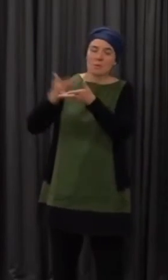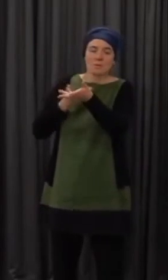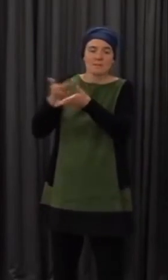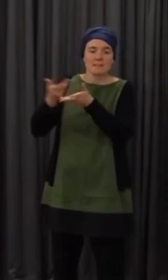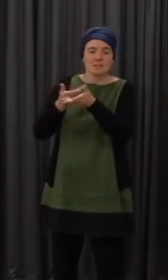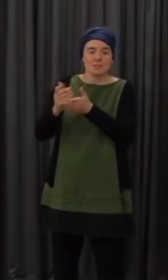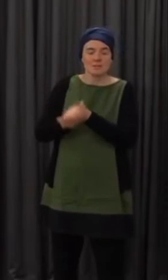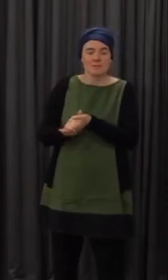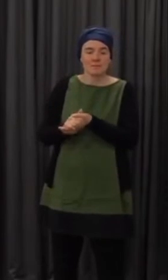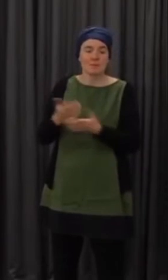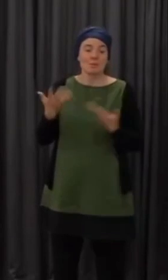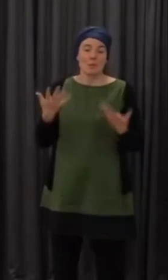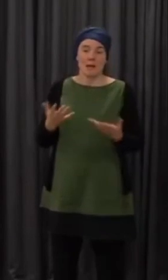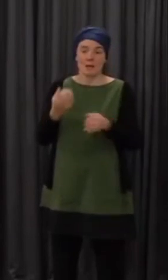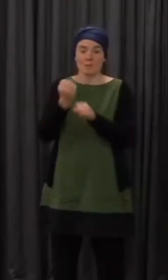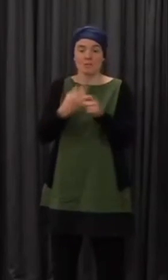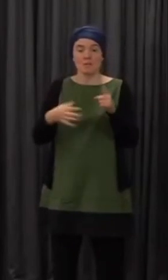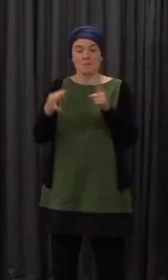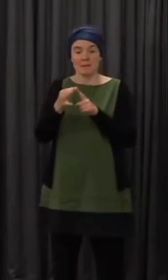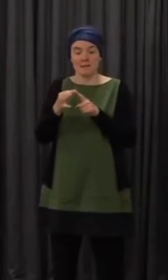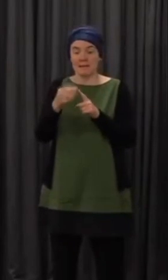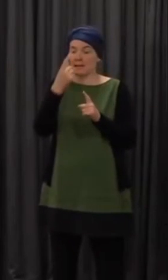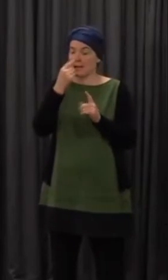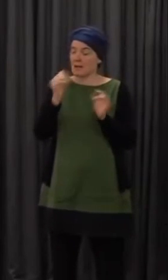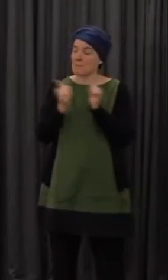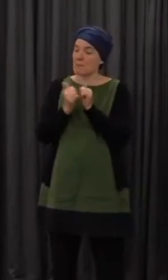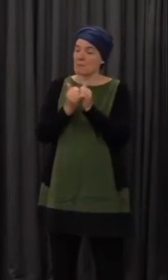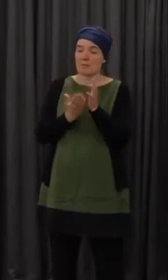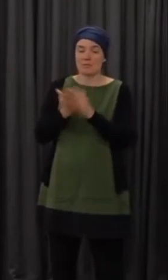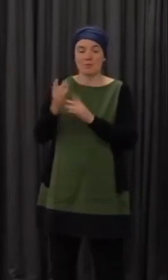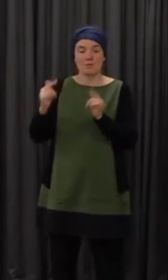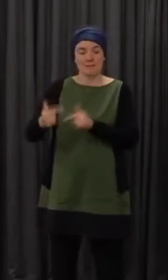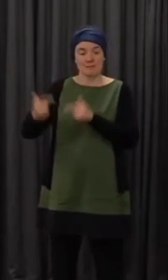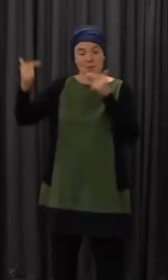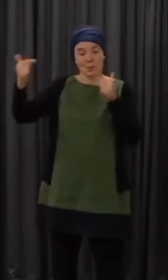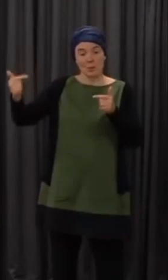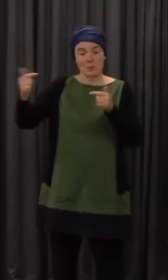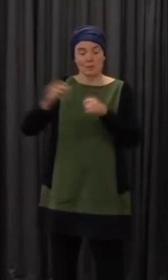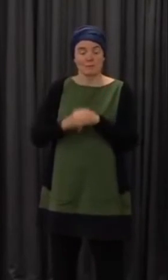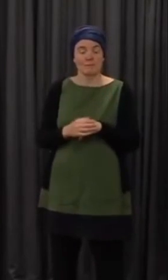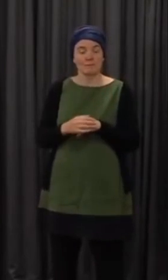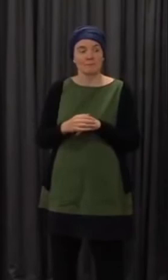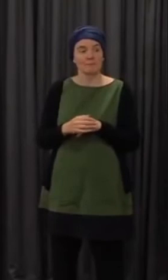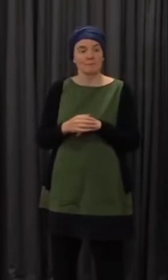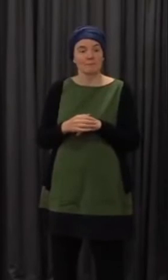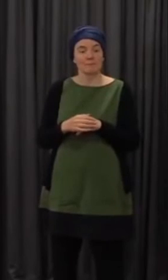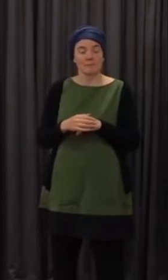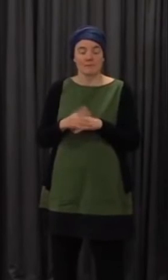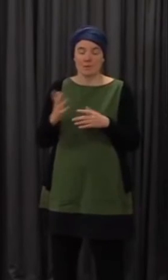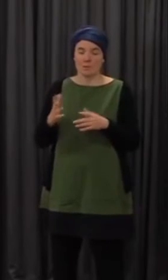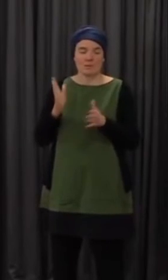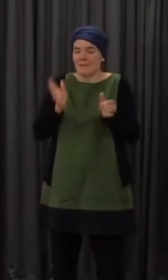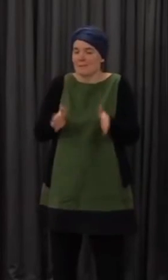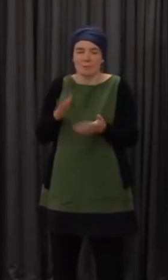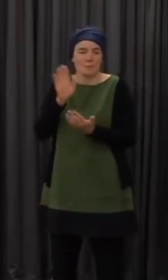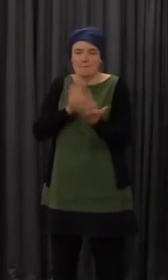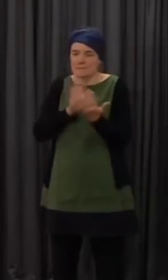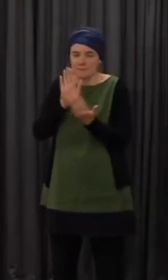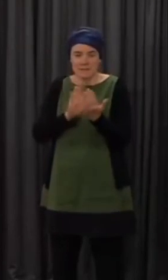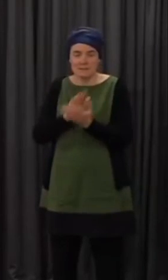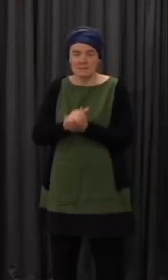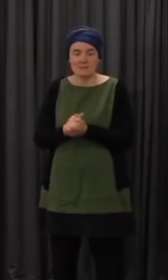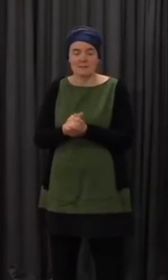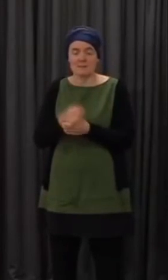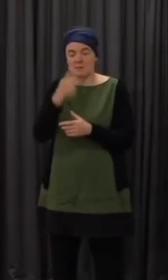your GP now is able to see you by video link, not simply face-to-face, where advice can